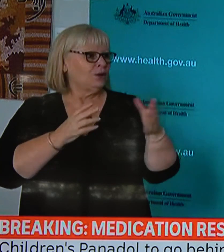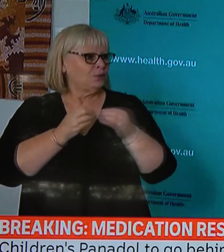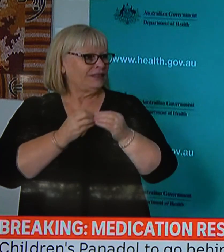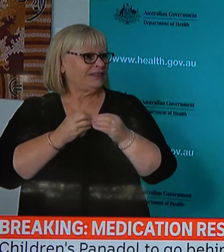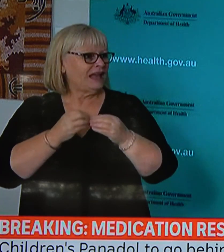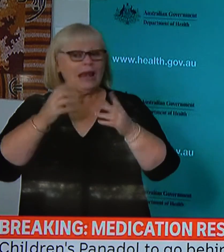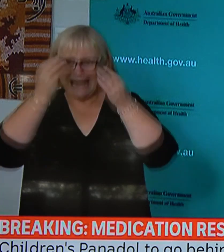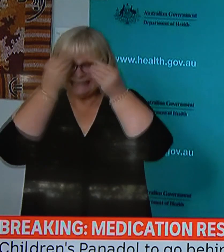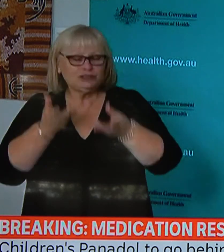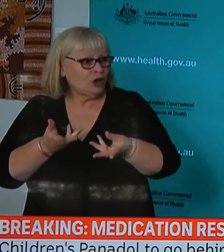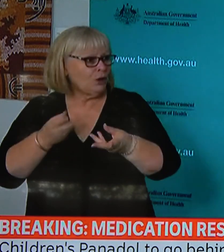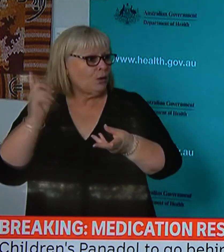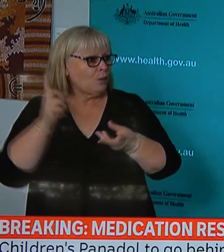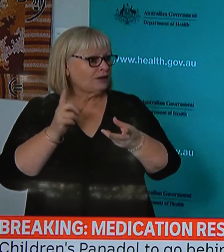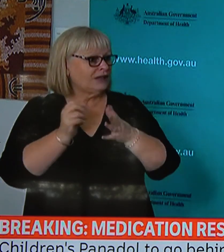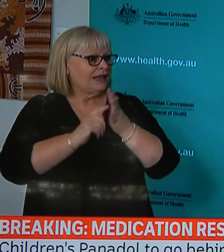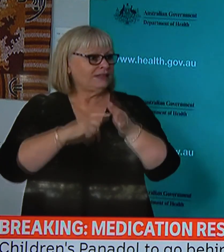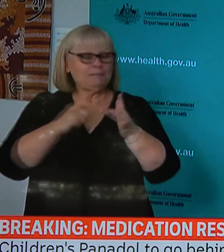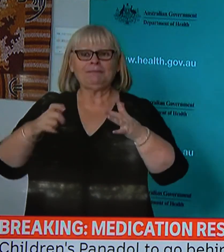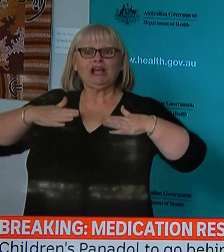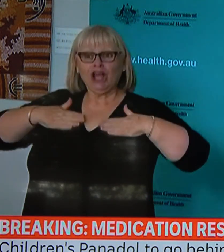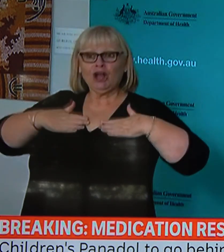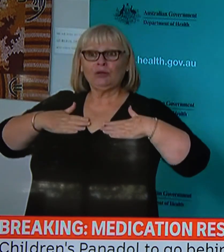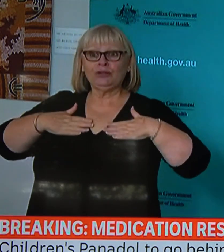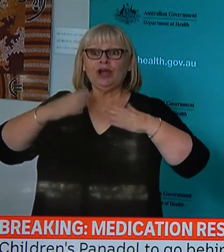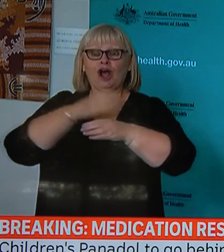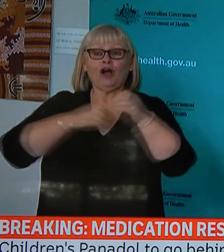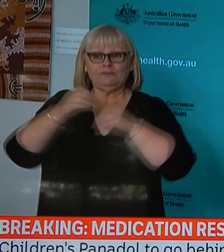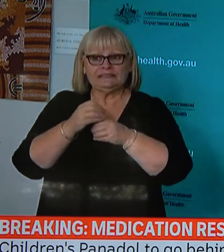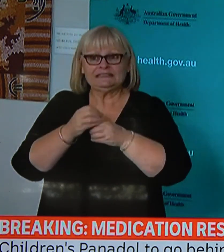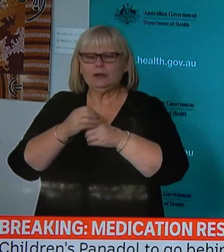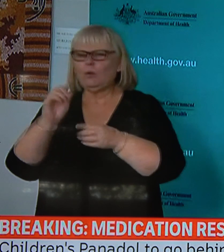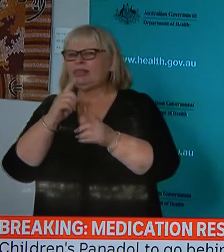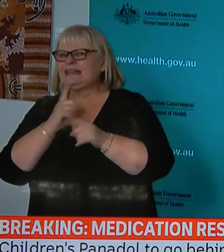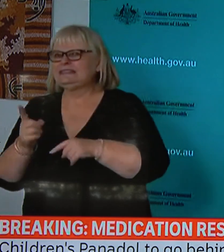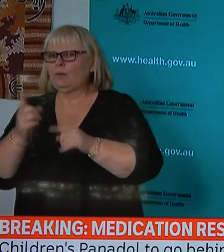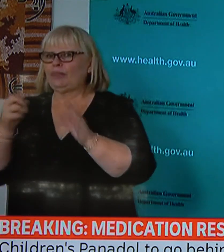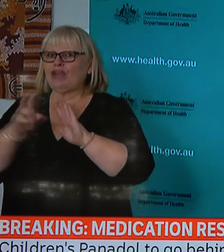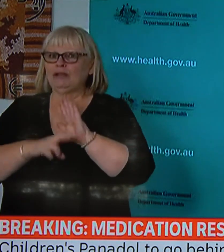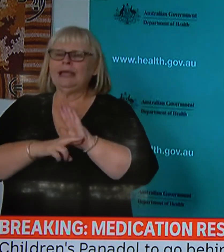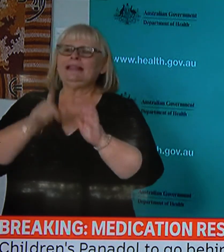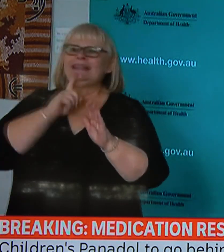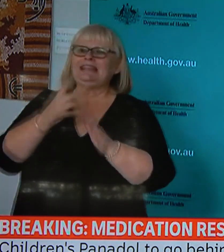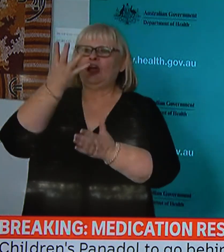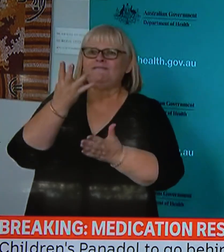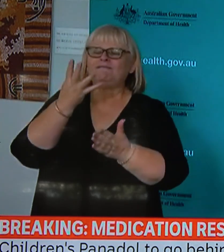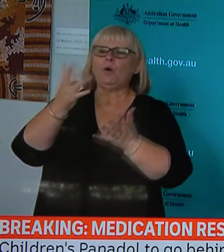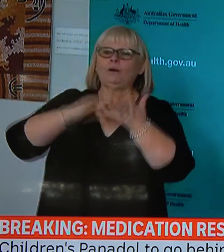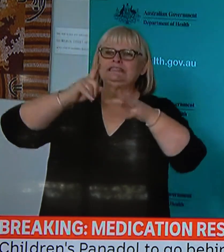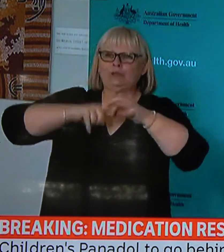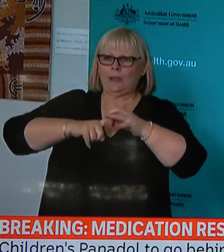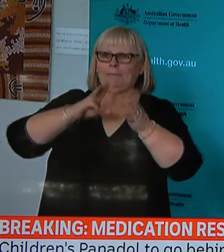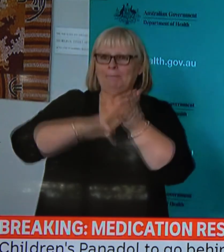time. Can you let us know what the Public Health Officer's recommendation was? Yeah, so it was 4 meters, 4